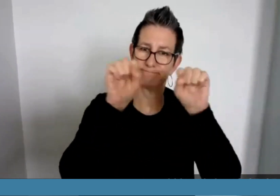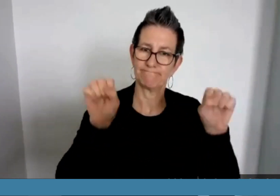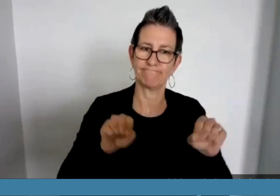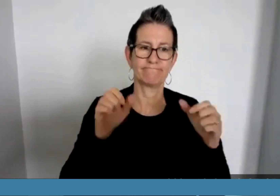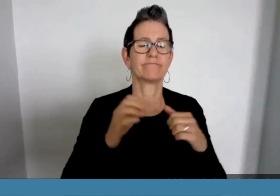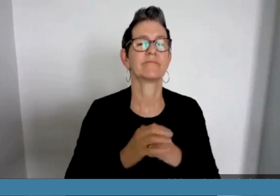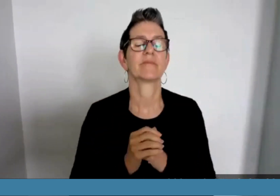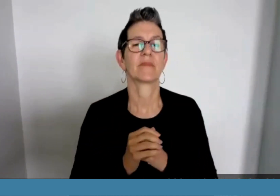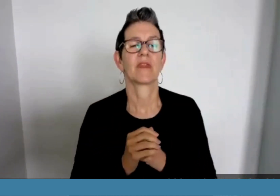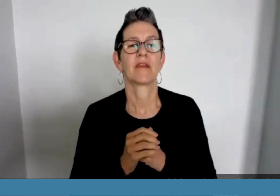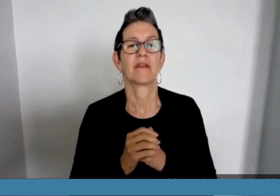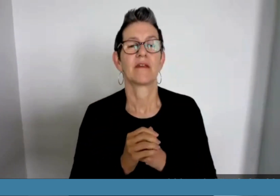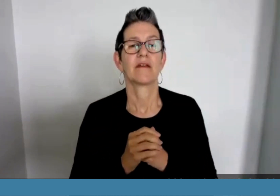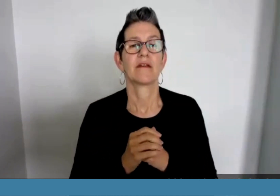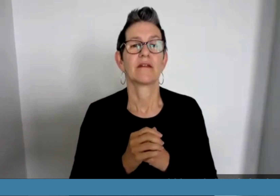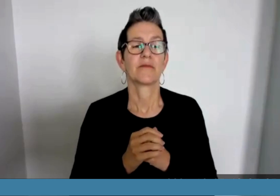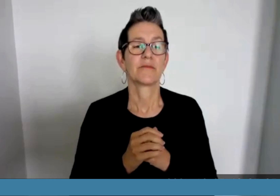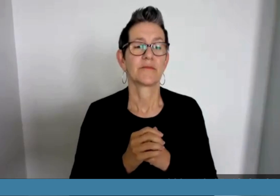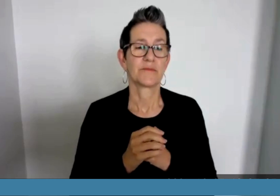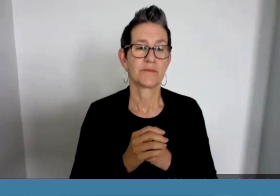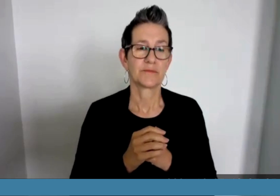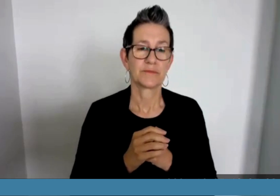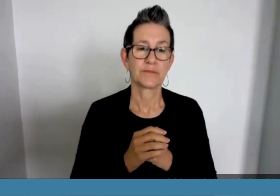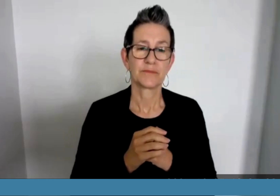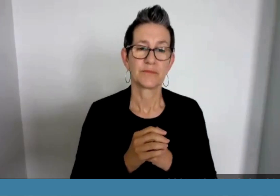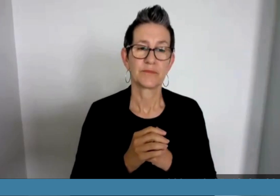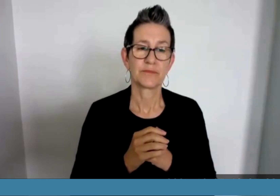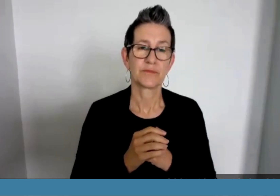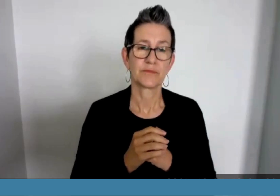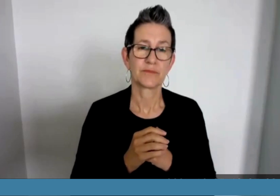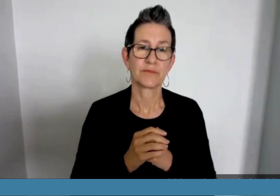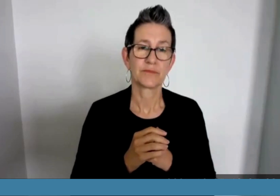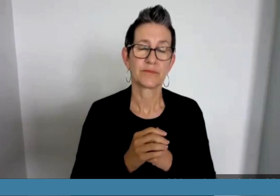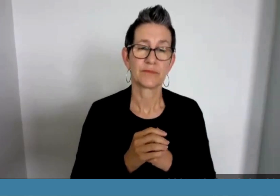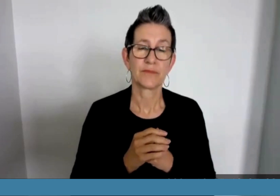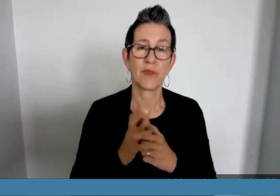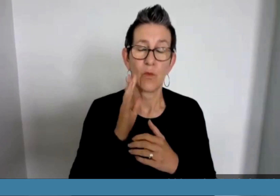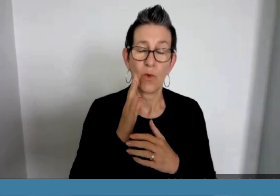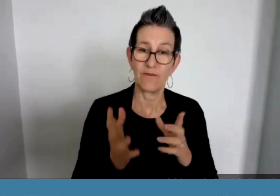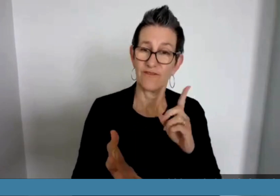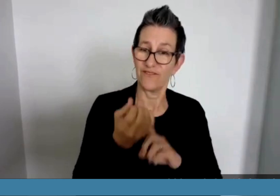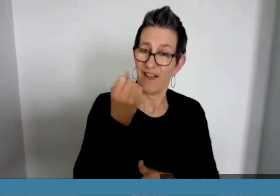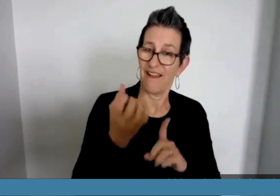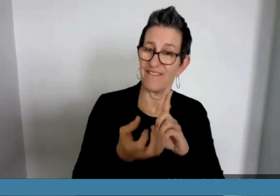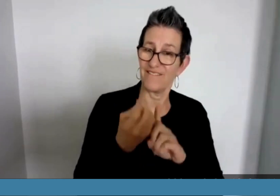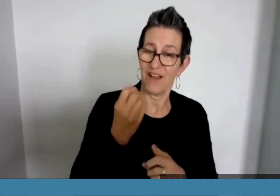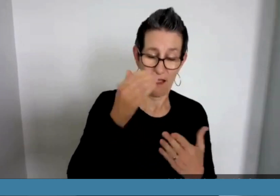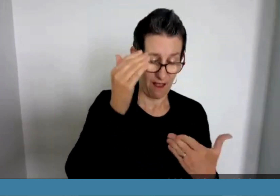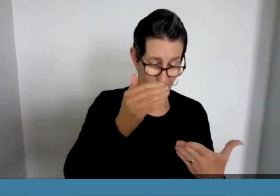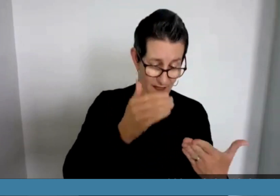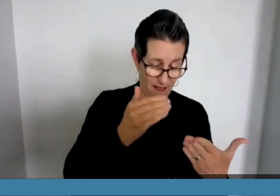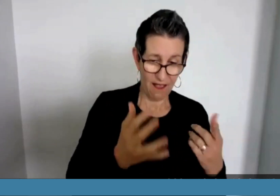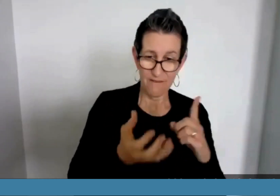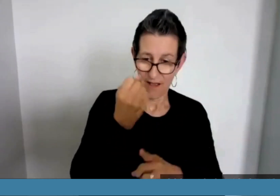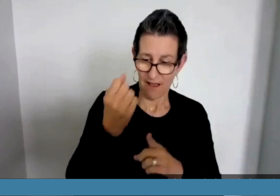We'll show how findings will be shared in ways that are useful to government, services, and communities.